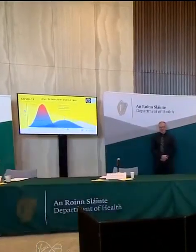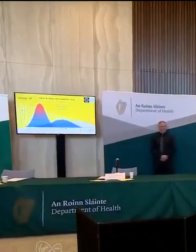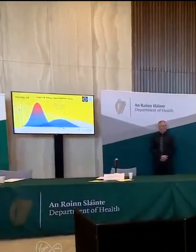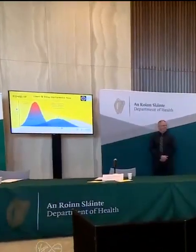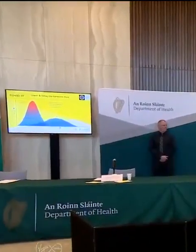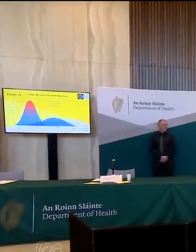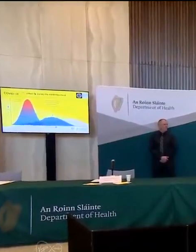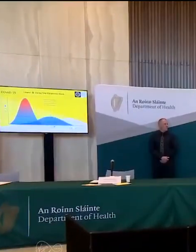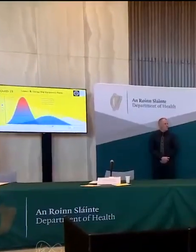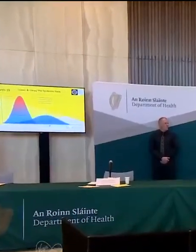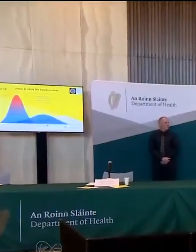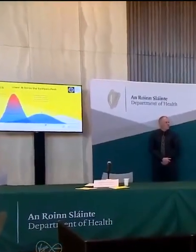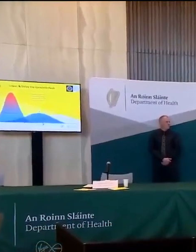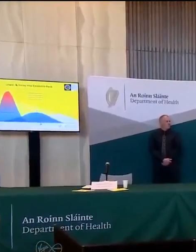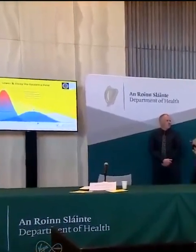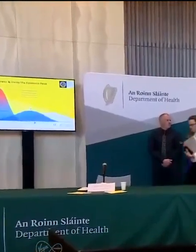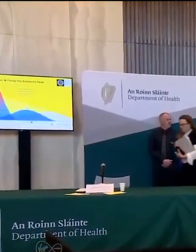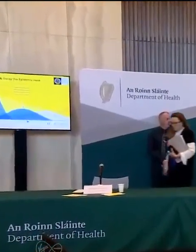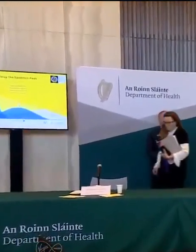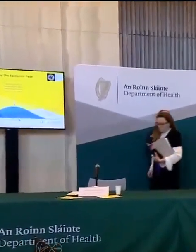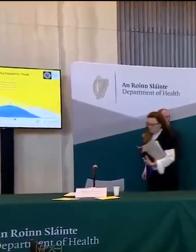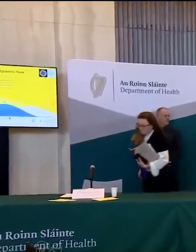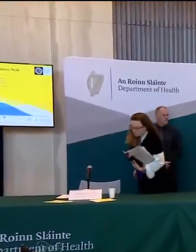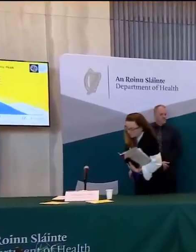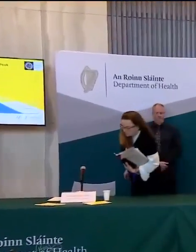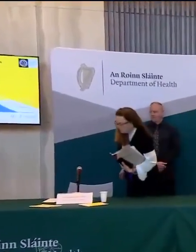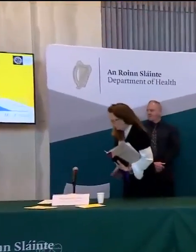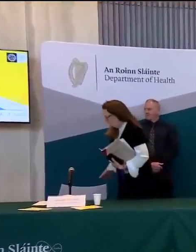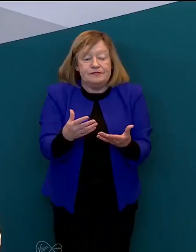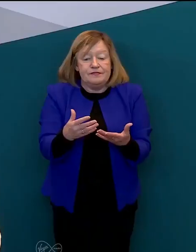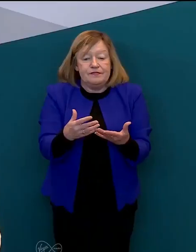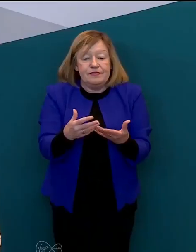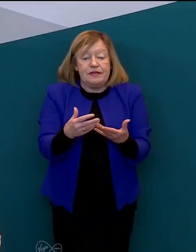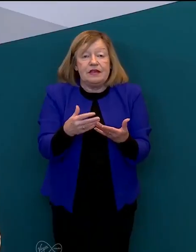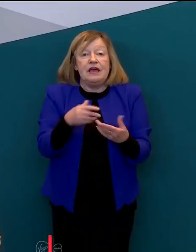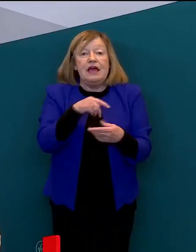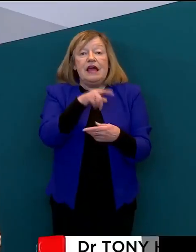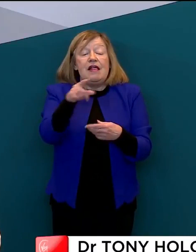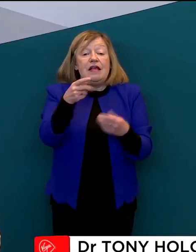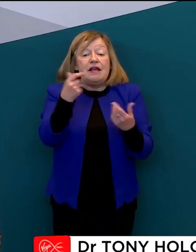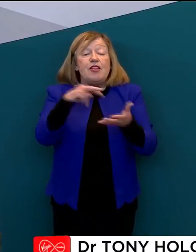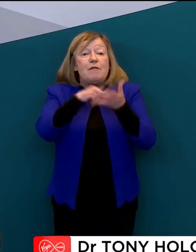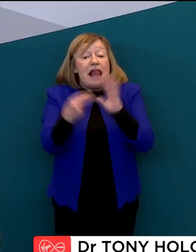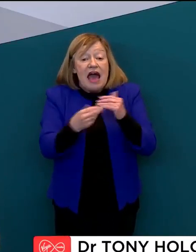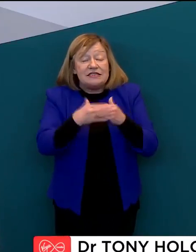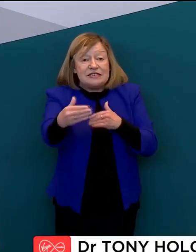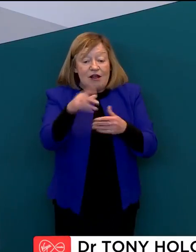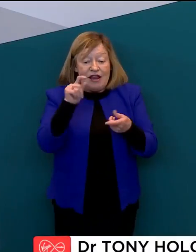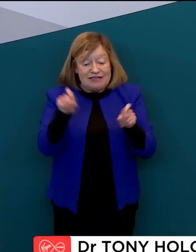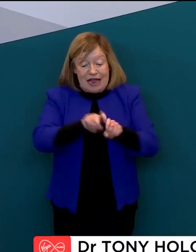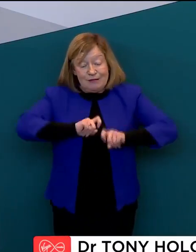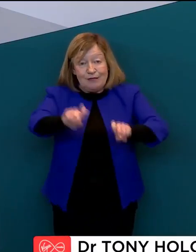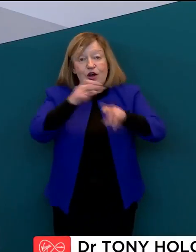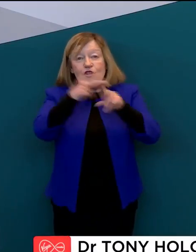that even when these are eventually eased, there will be no going back to normal life for a while. The arrangements that are going to have to be in place until we can get to a